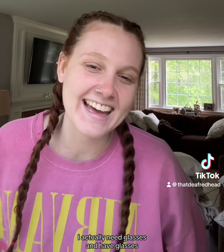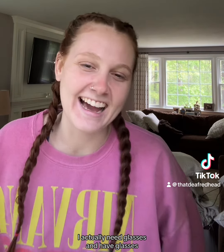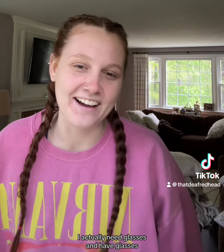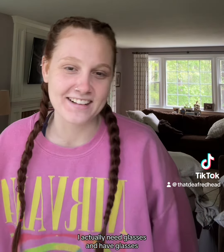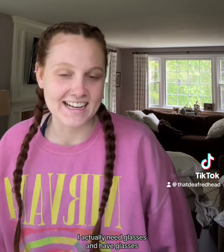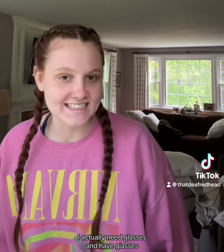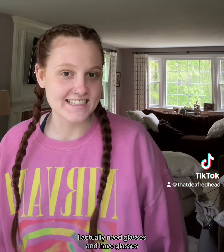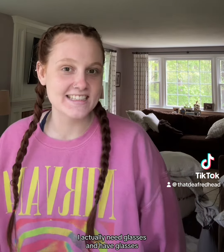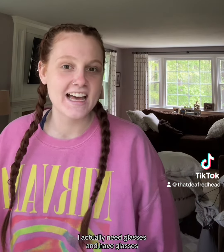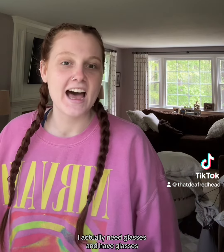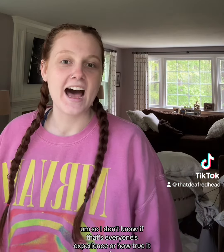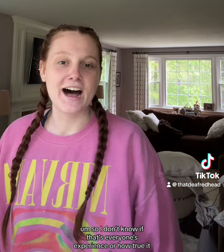have glasses.